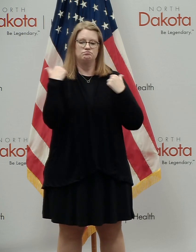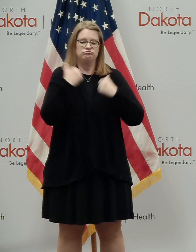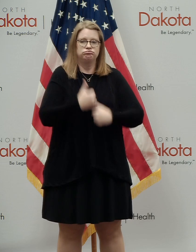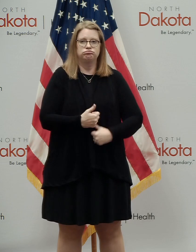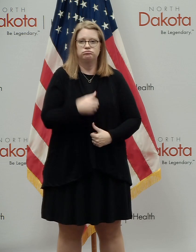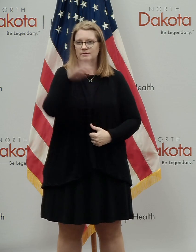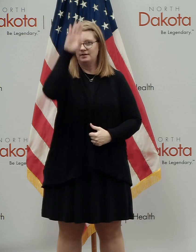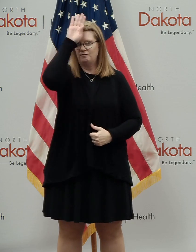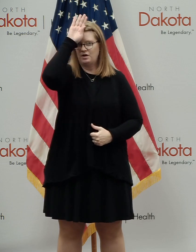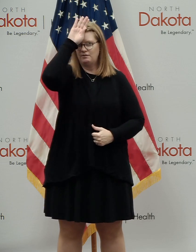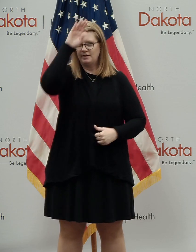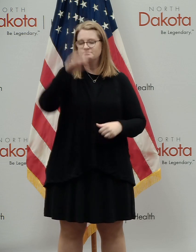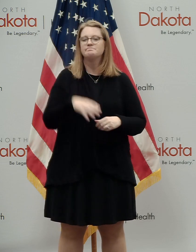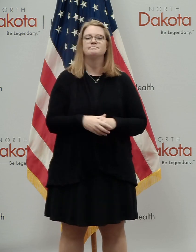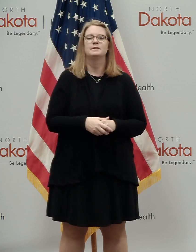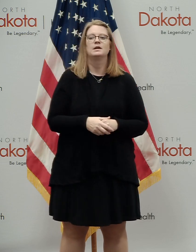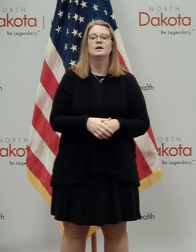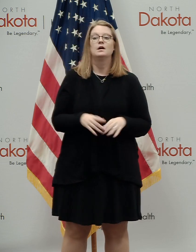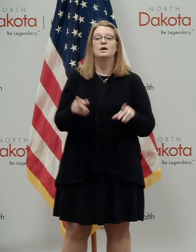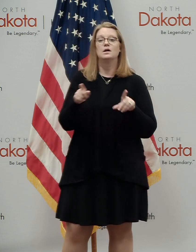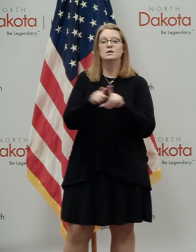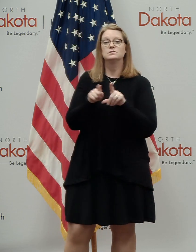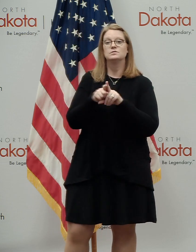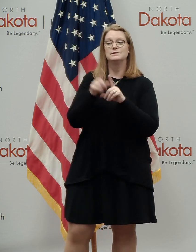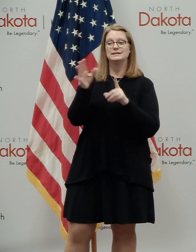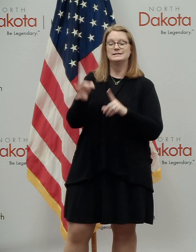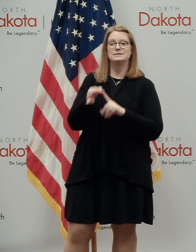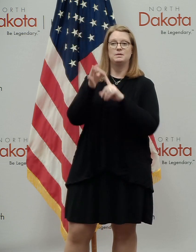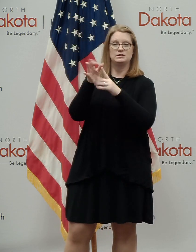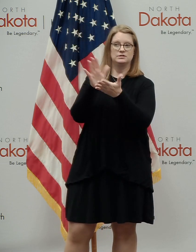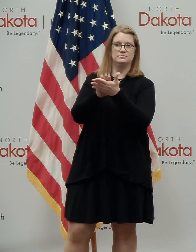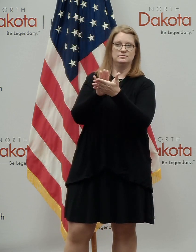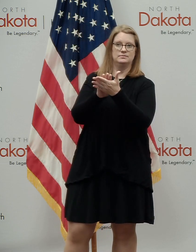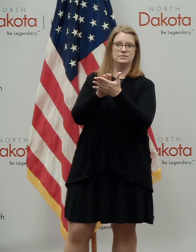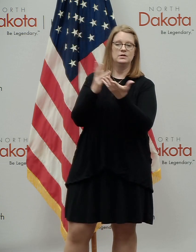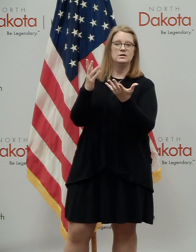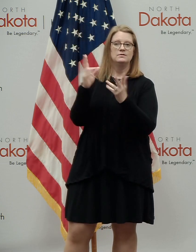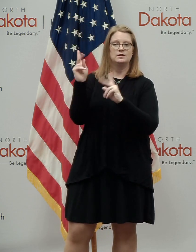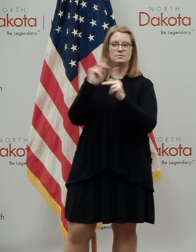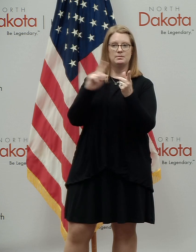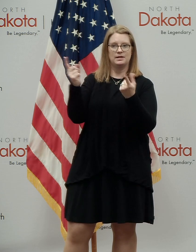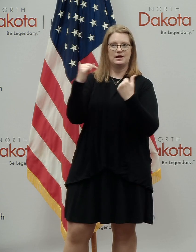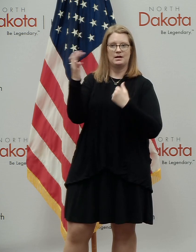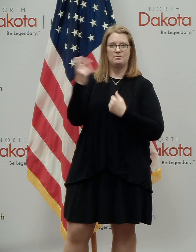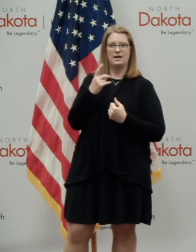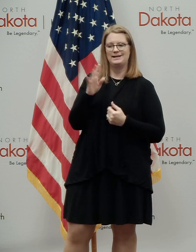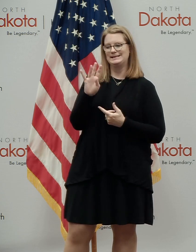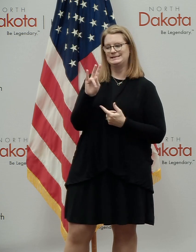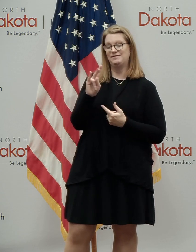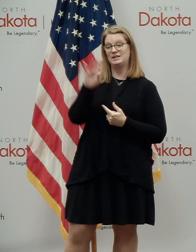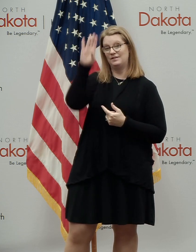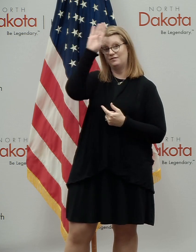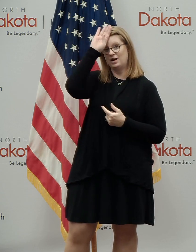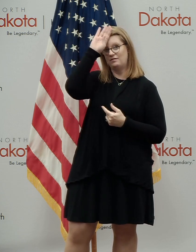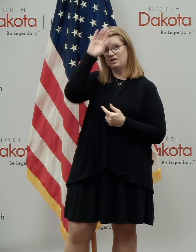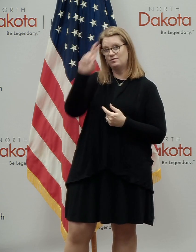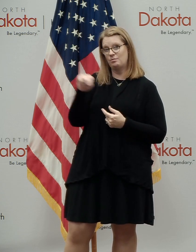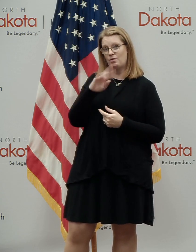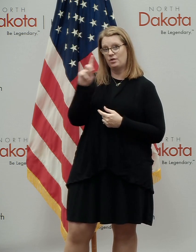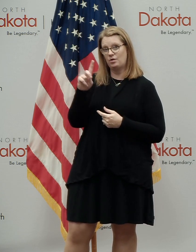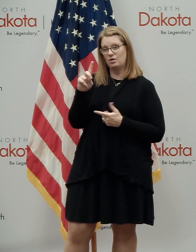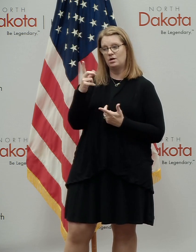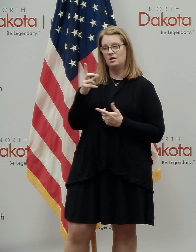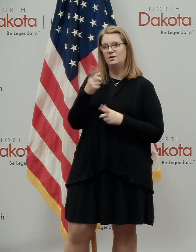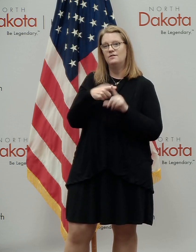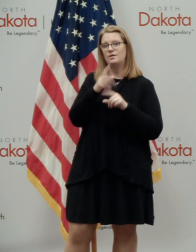uniform. We also want to thank and give a special shout out who've just safely returned. We had 17 firefighters from North Dakota who